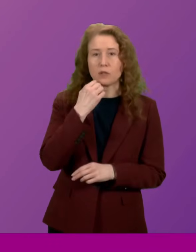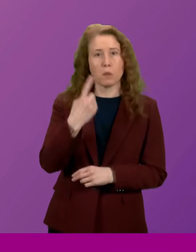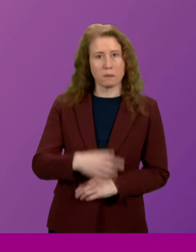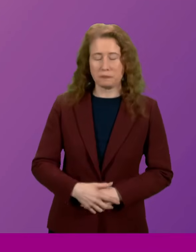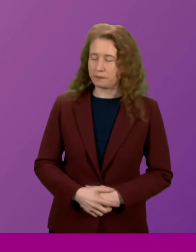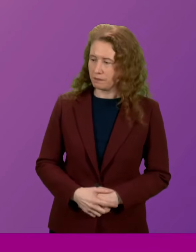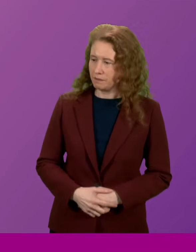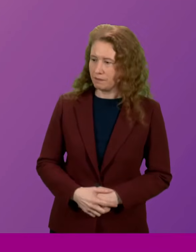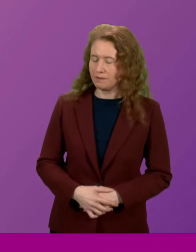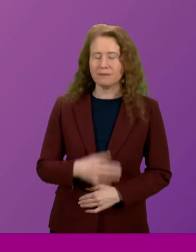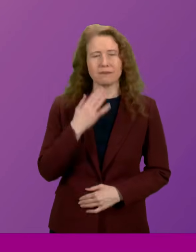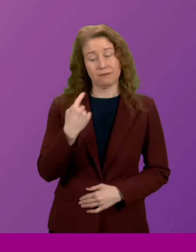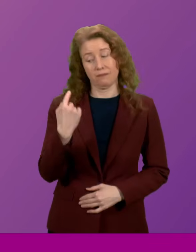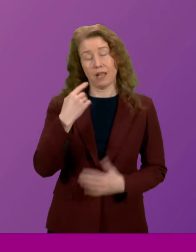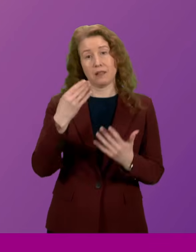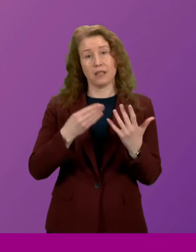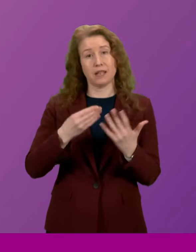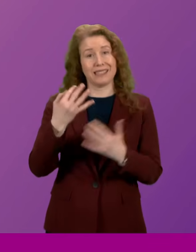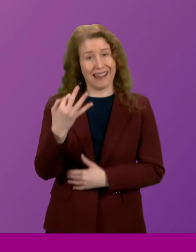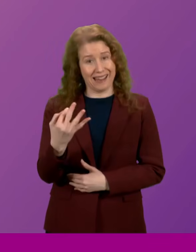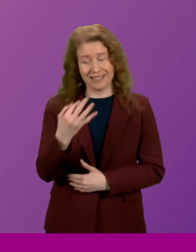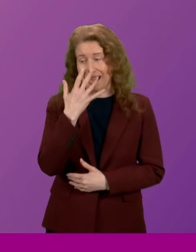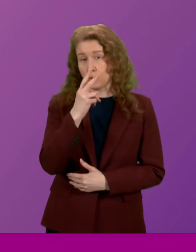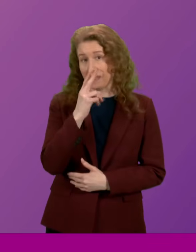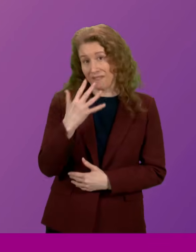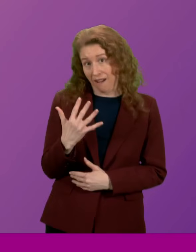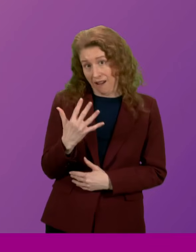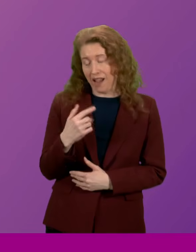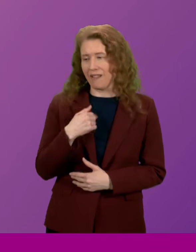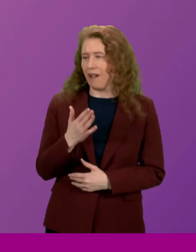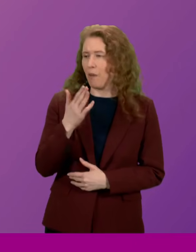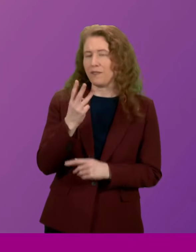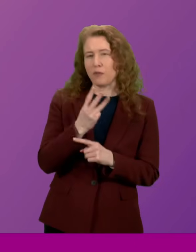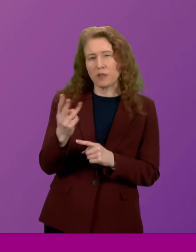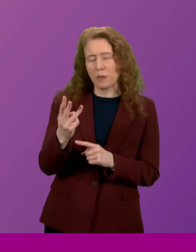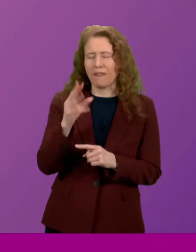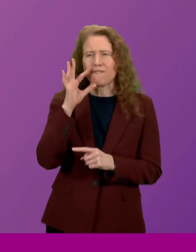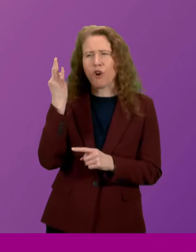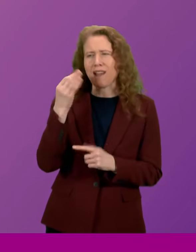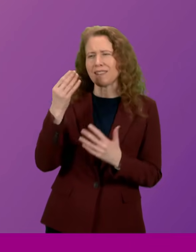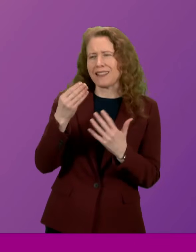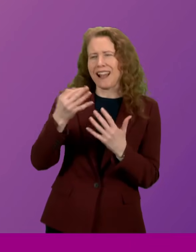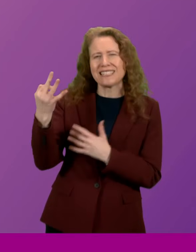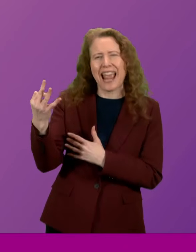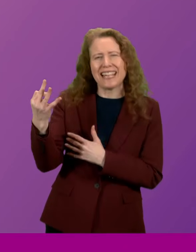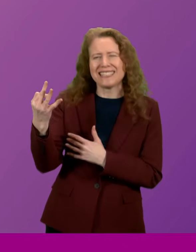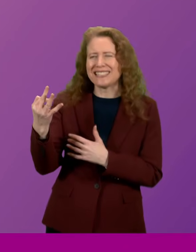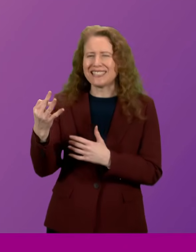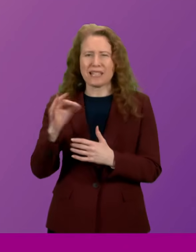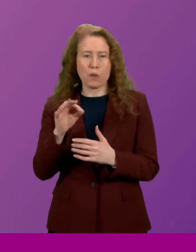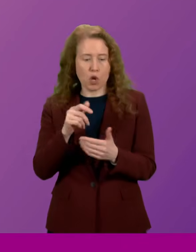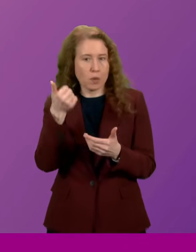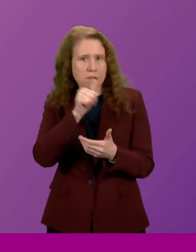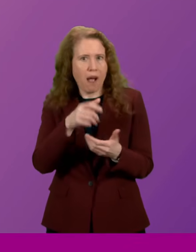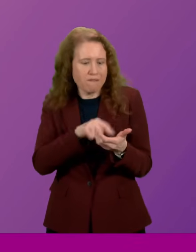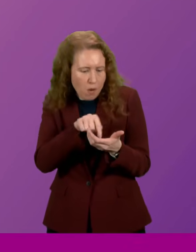Officer. In 1998, aged 25, I spent 3 glorious weeks at France 98. There was no Google, no smartphones,